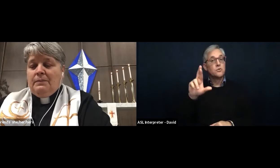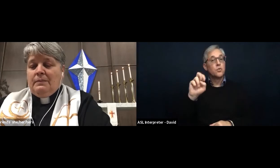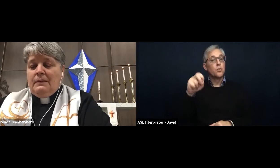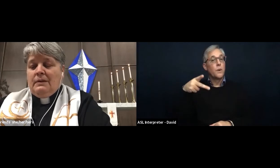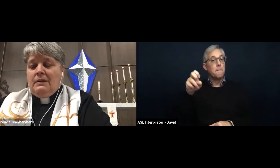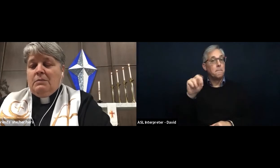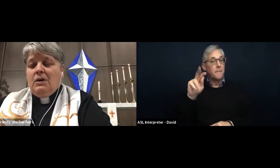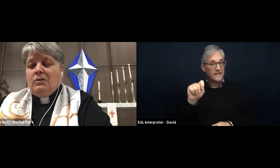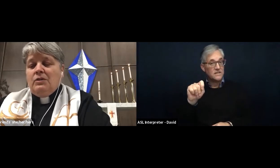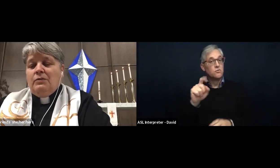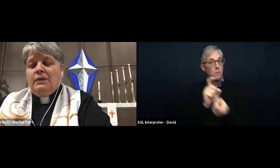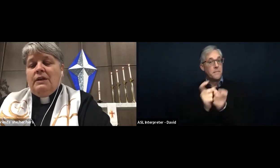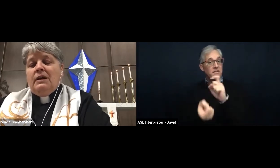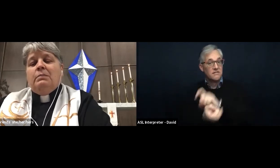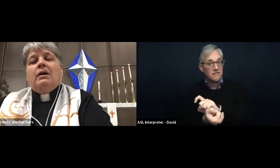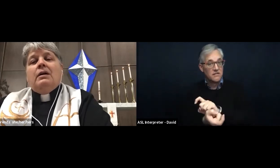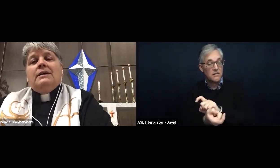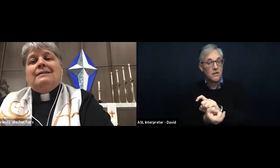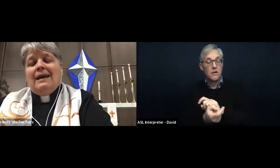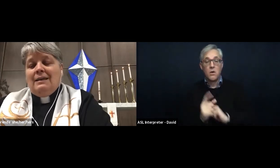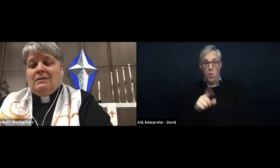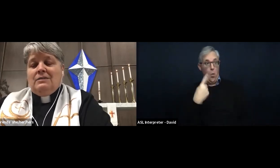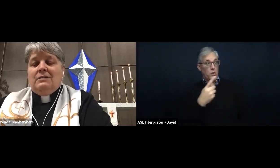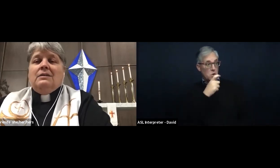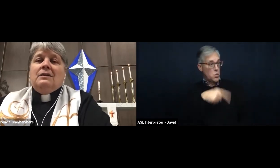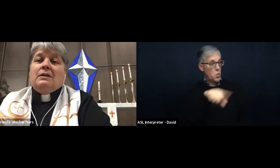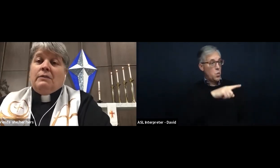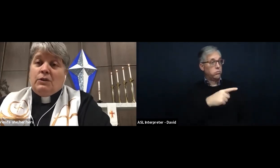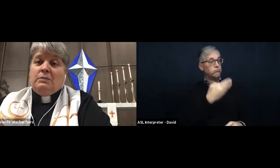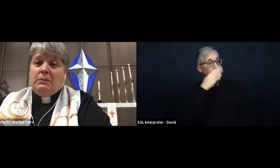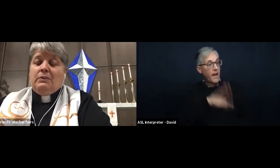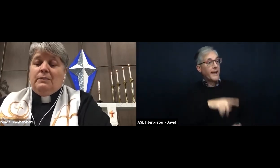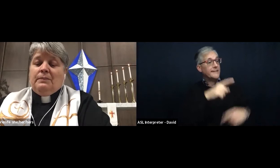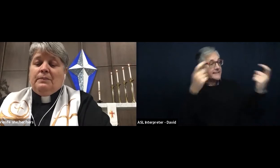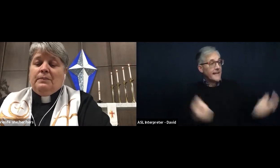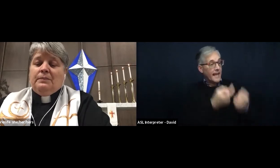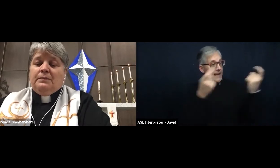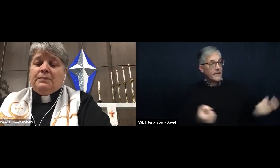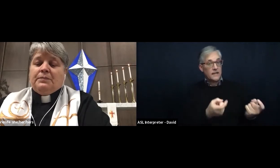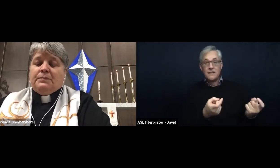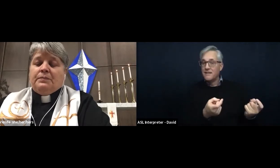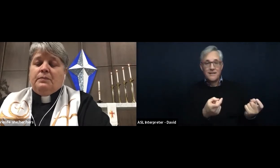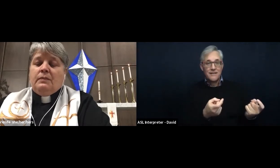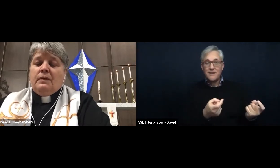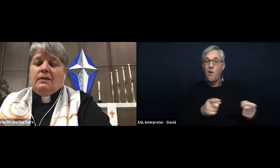people, but also for the appalling silence of the good people.